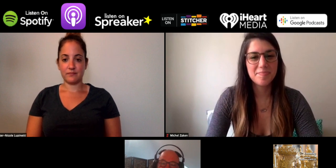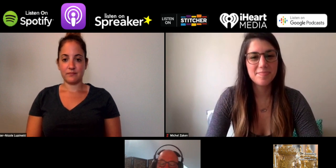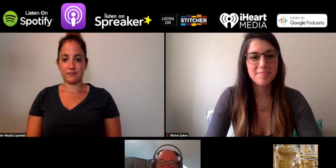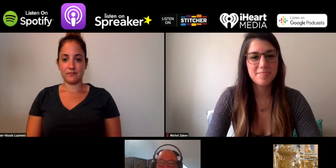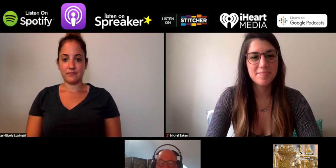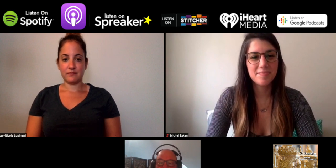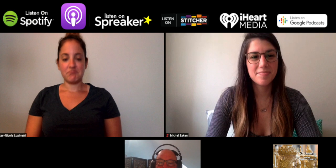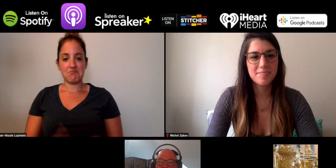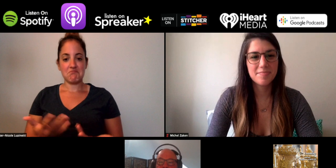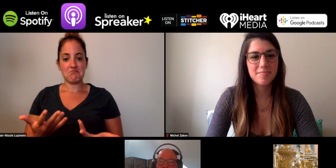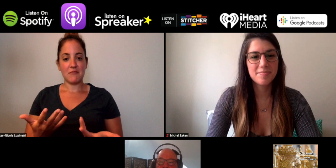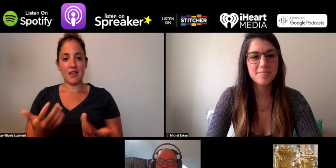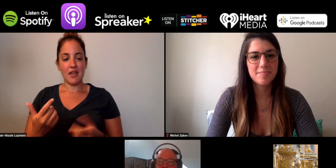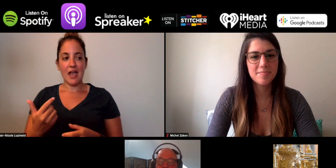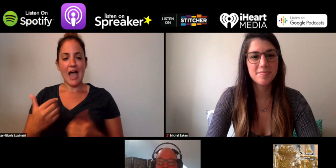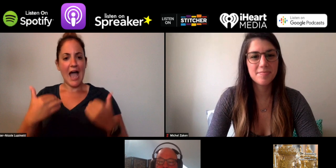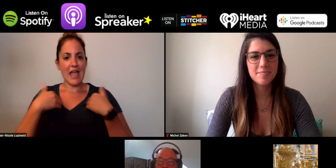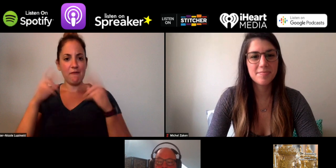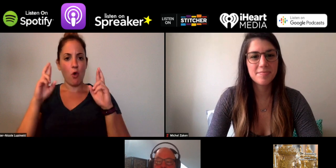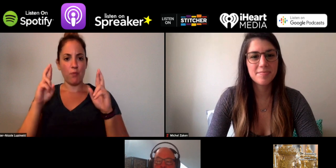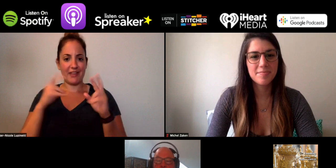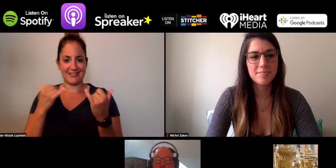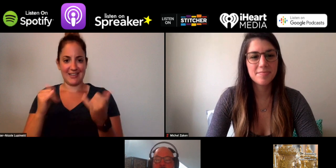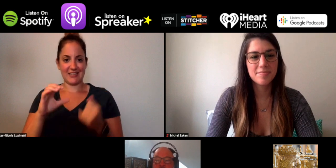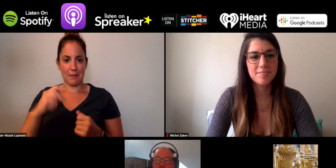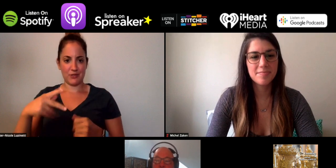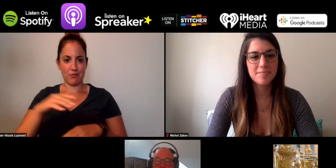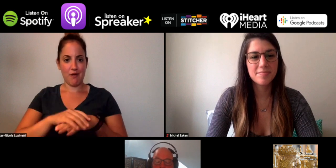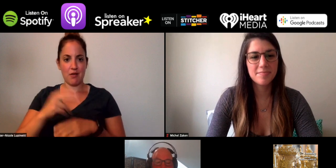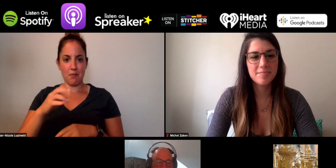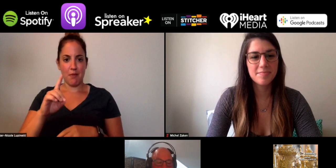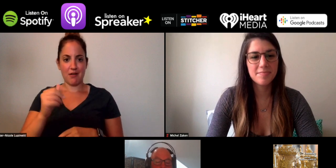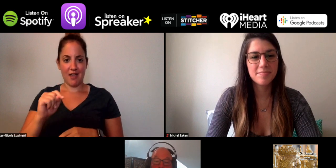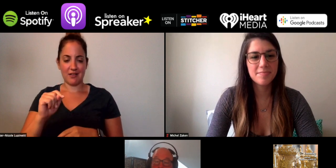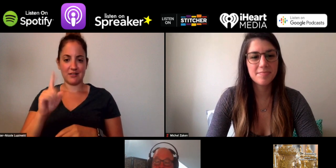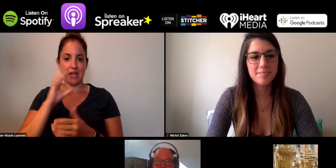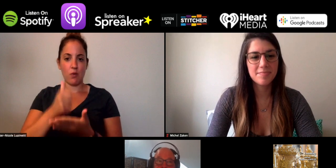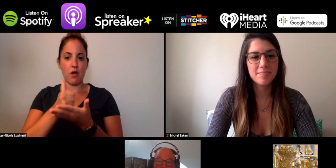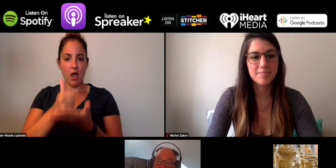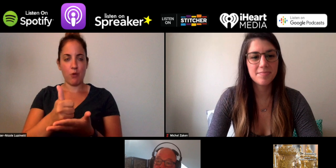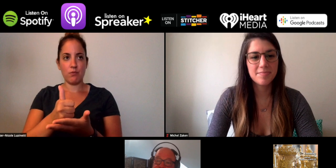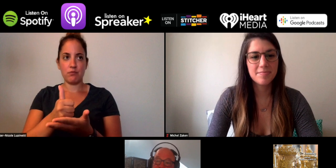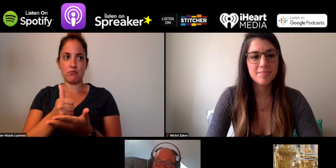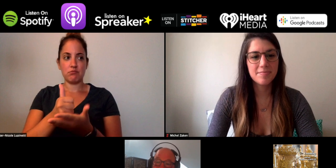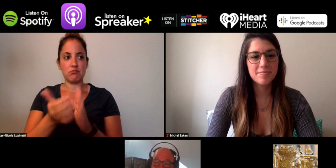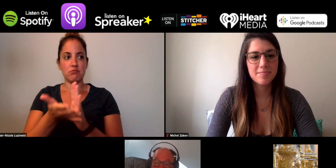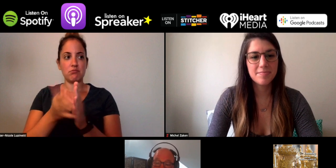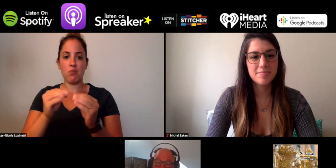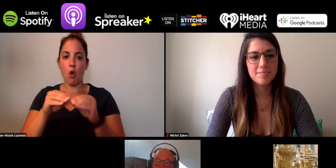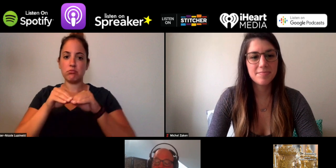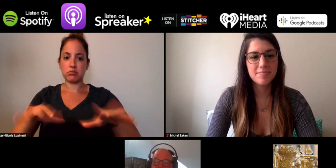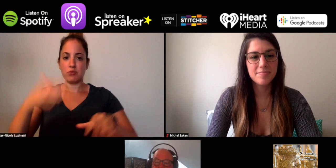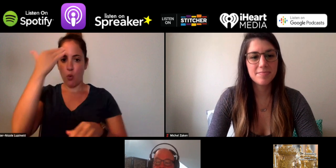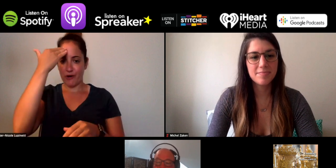I think I have the hope that this episode might help with awareness for